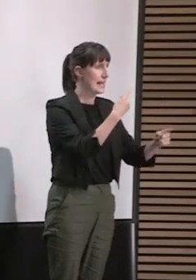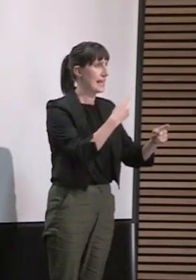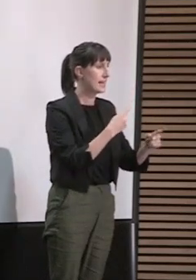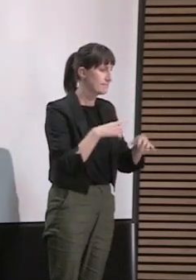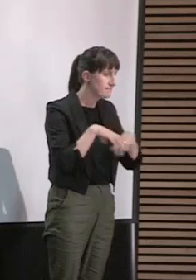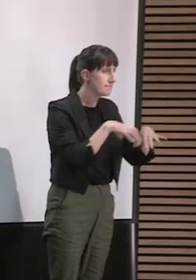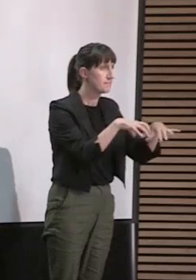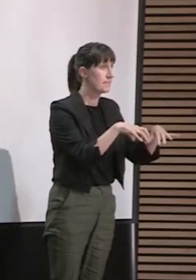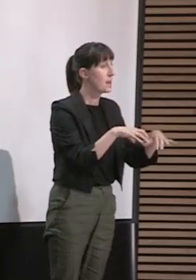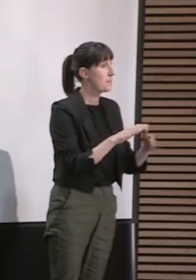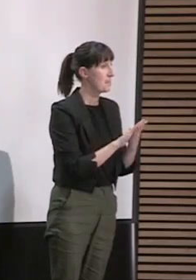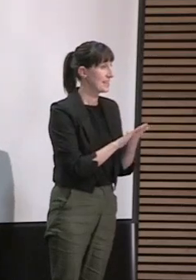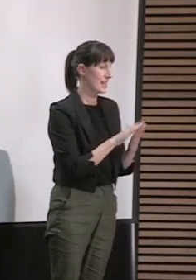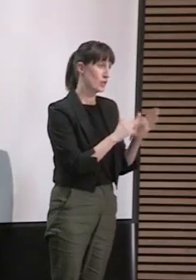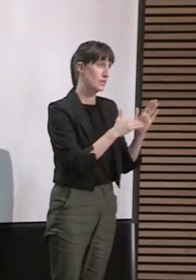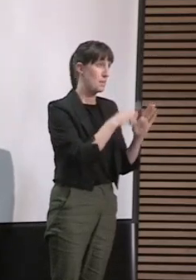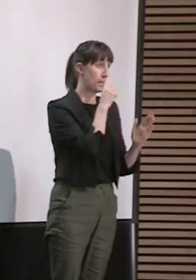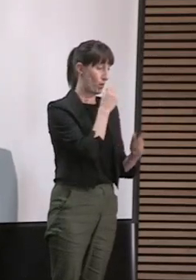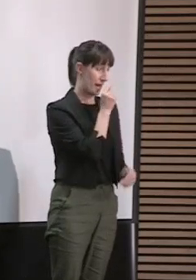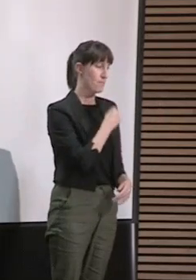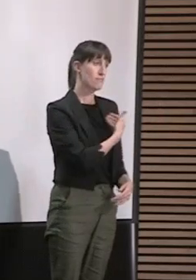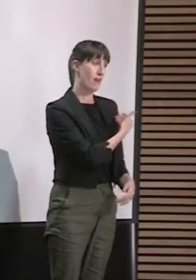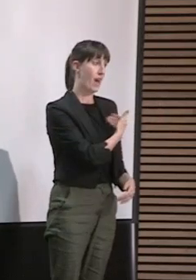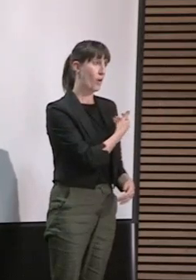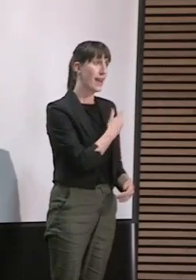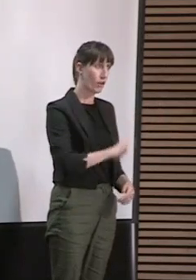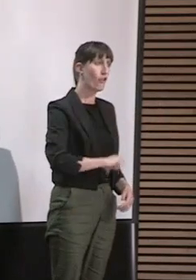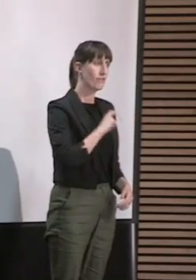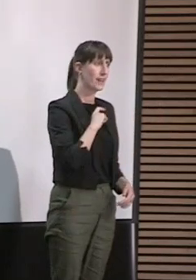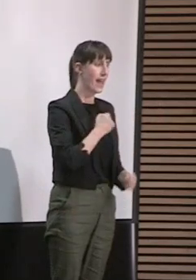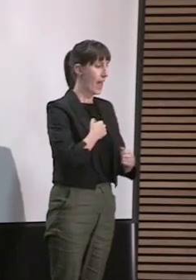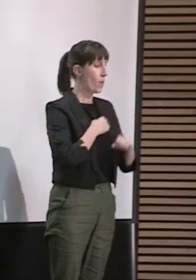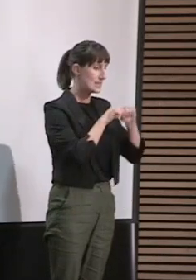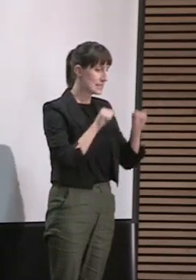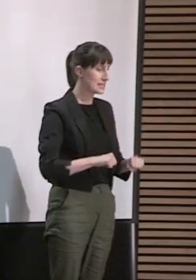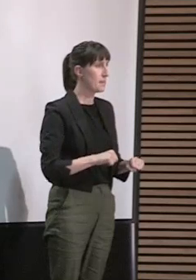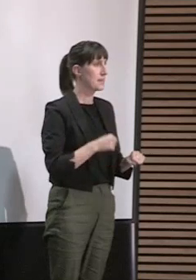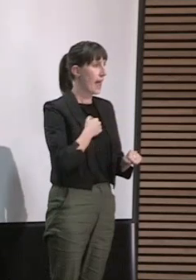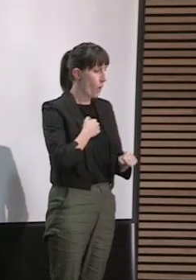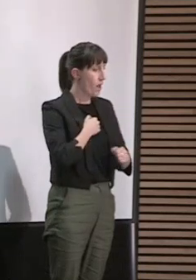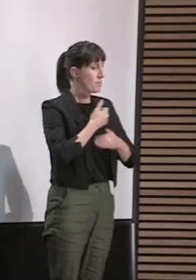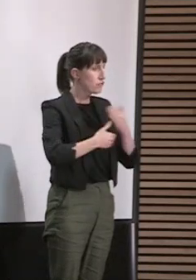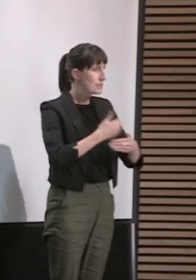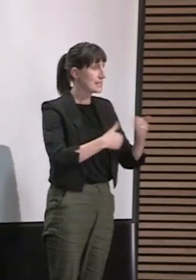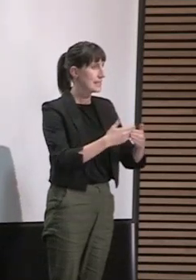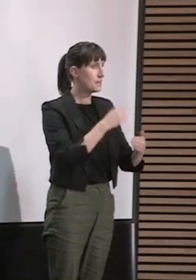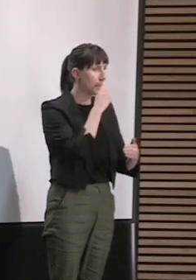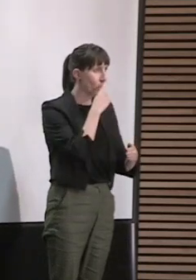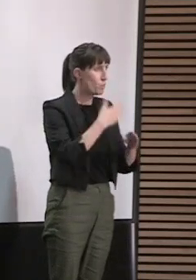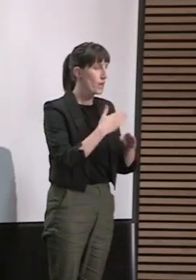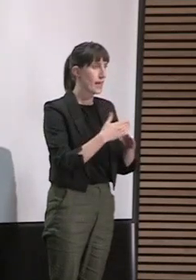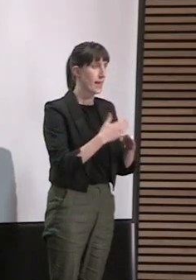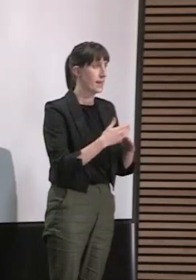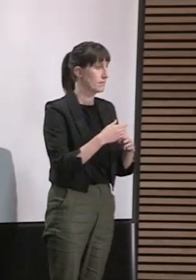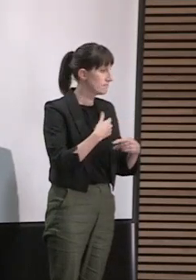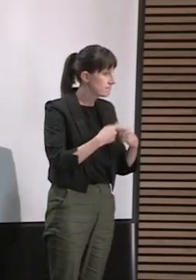pride, but also confident that our systems and the people who make them work are able to mobilise so quickly and effectively. That